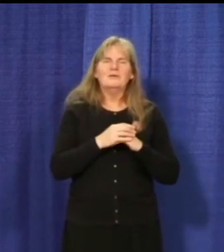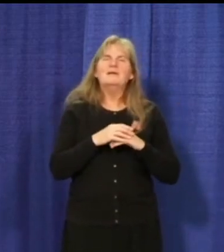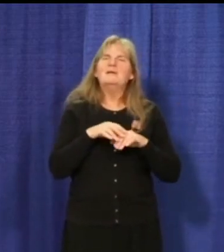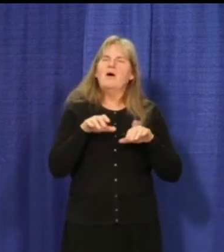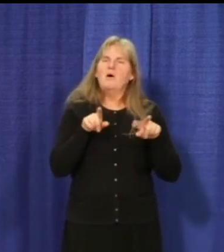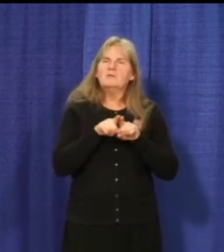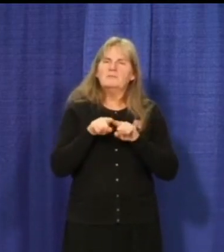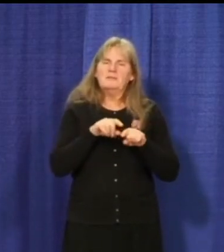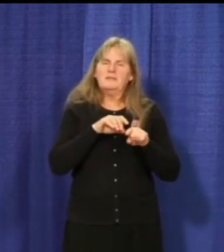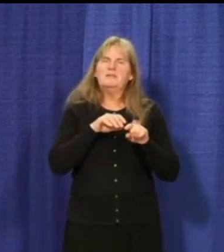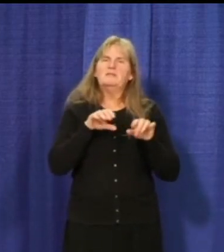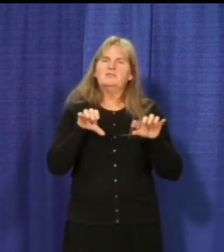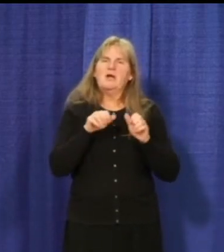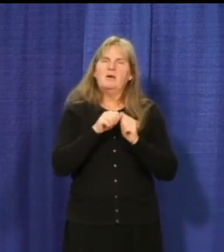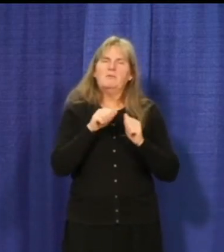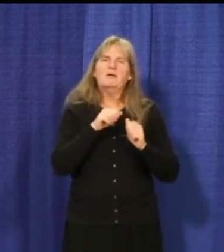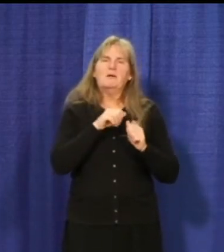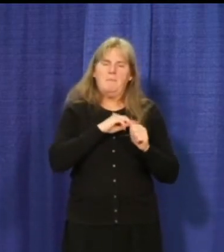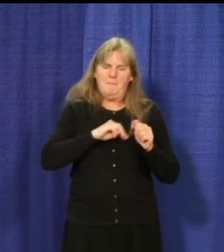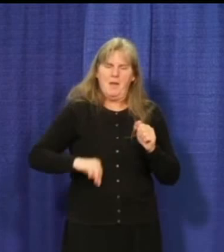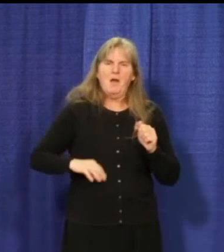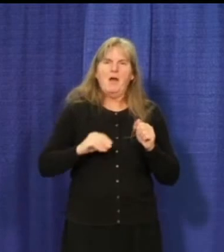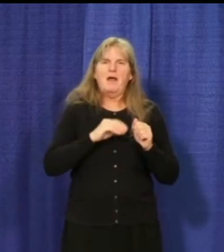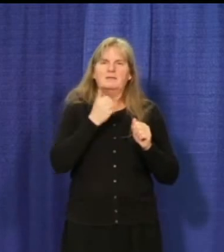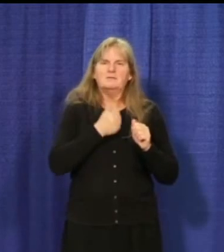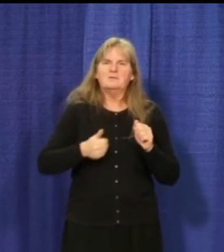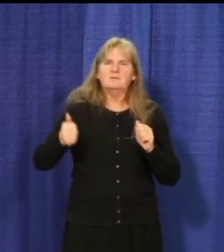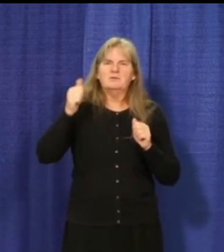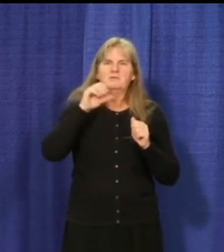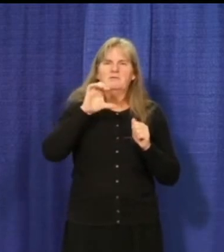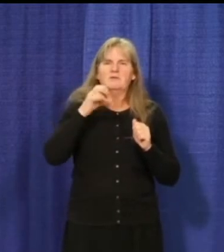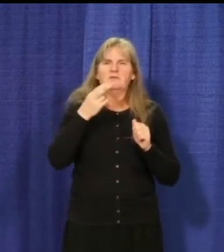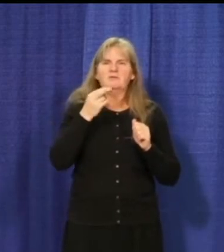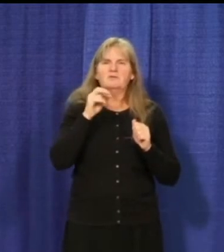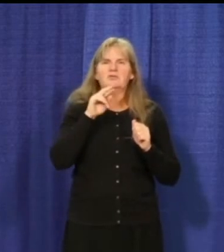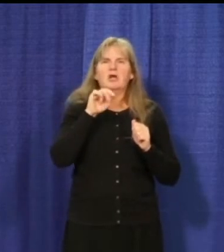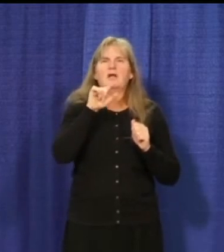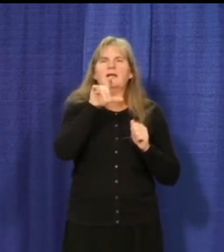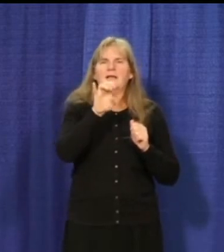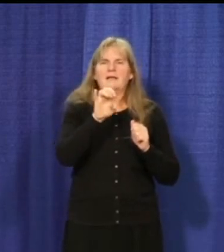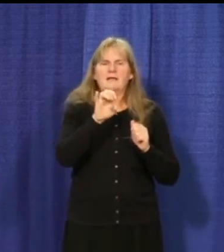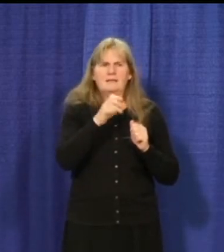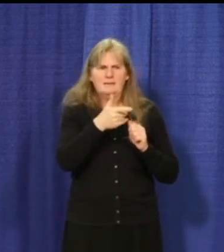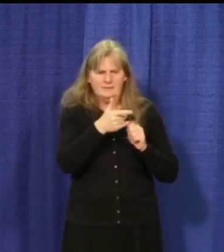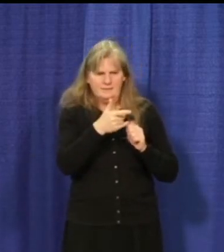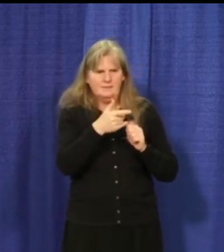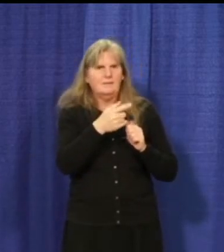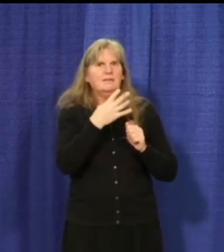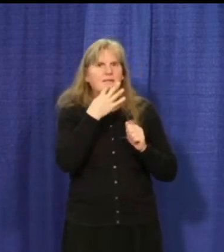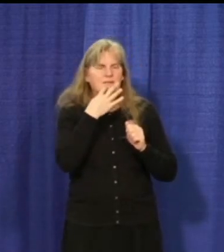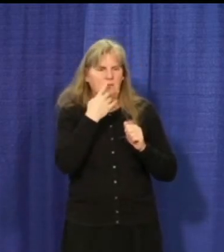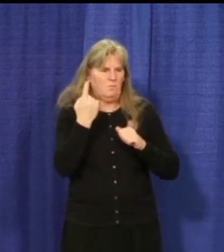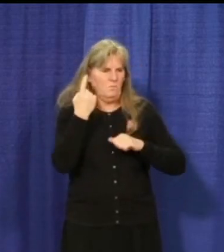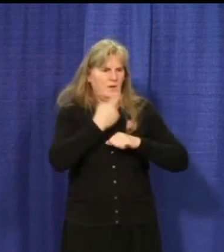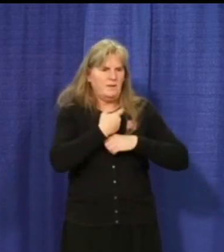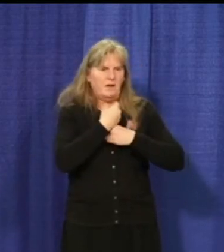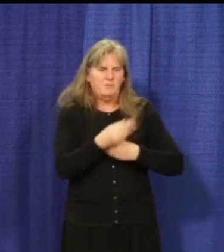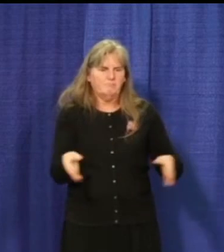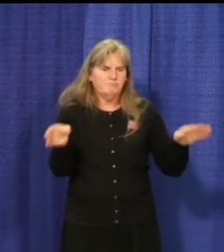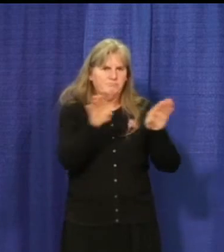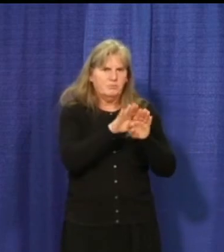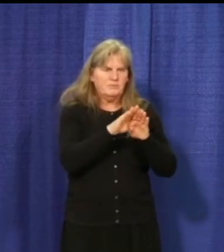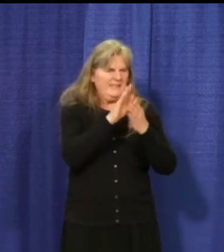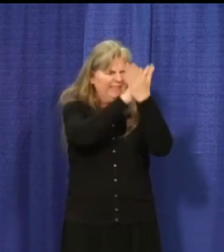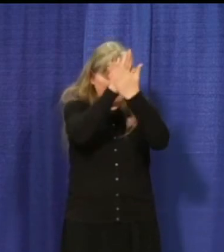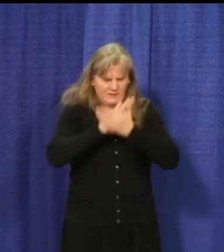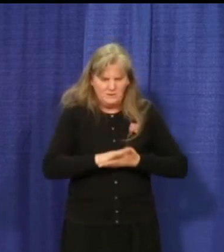had with Chief Charlie, his initial response right away was a day to shut down offices and